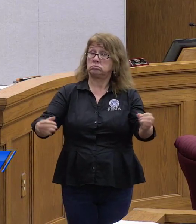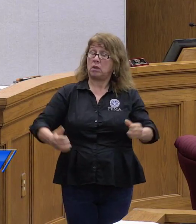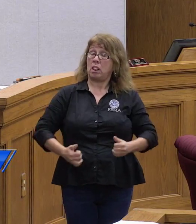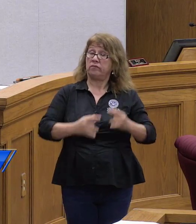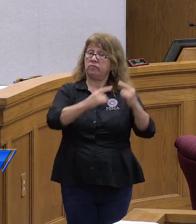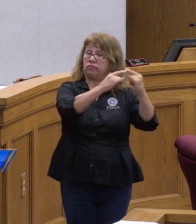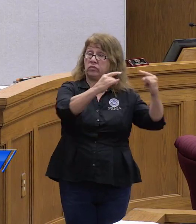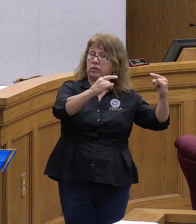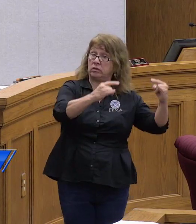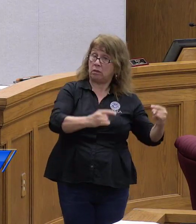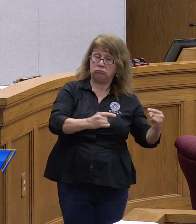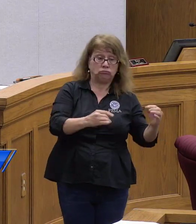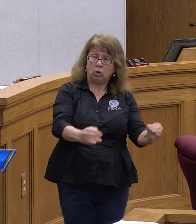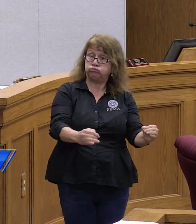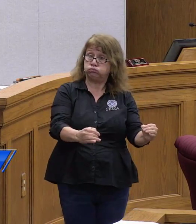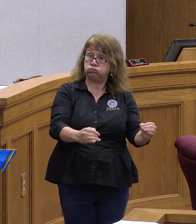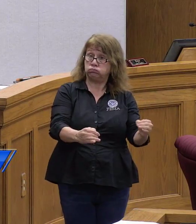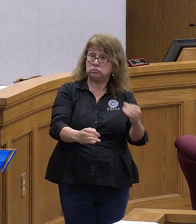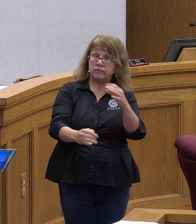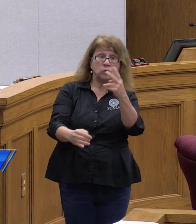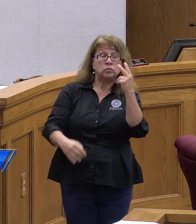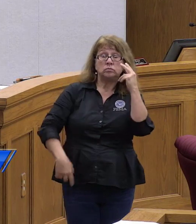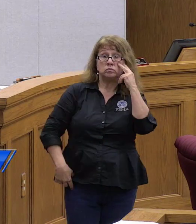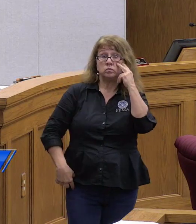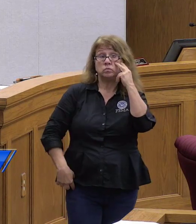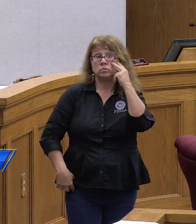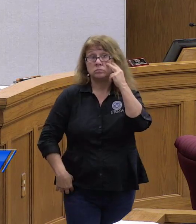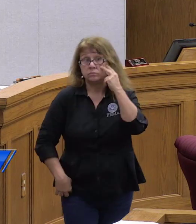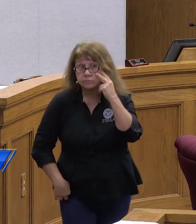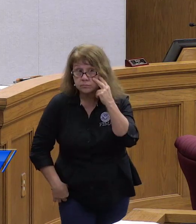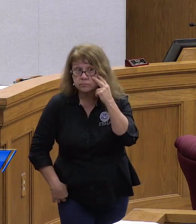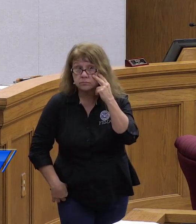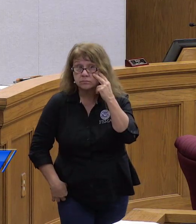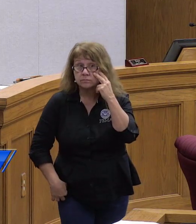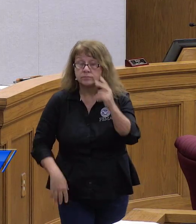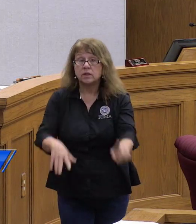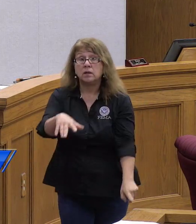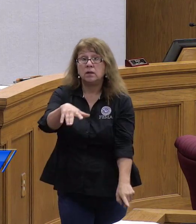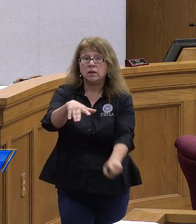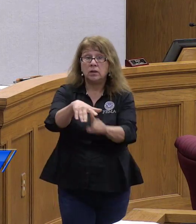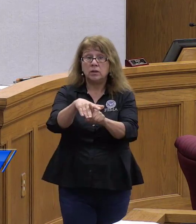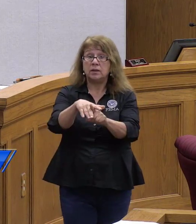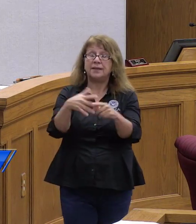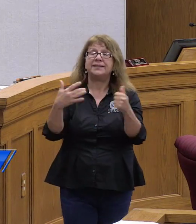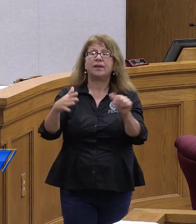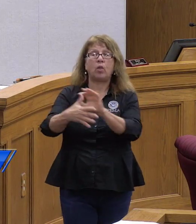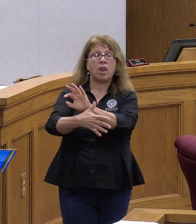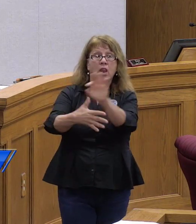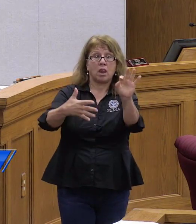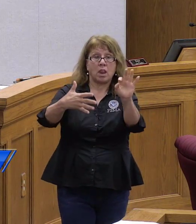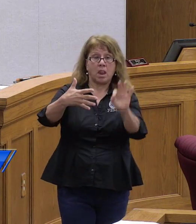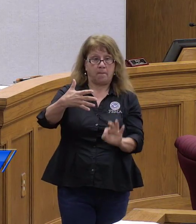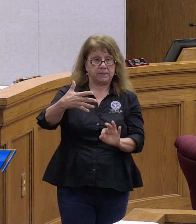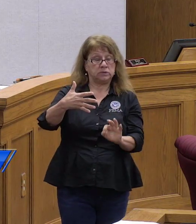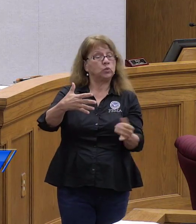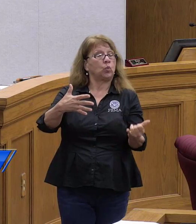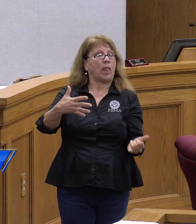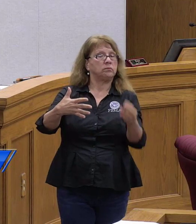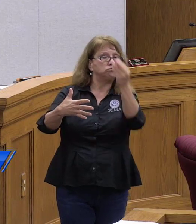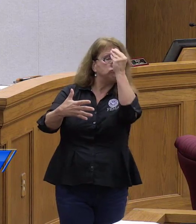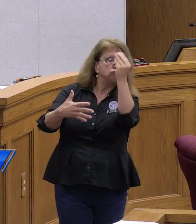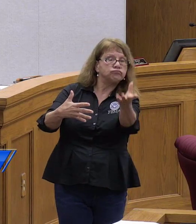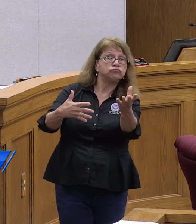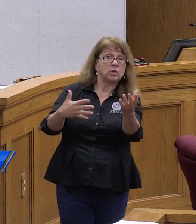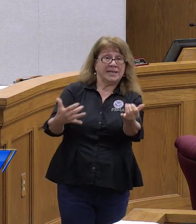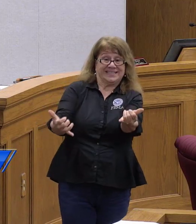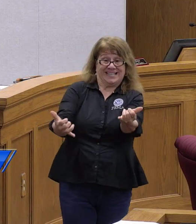I will say again that if that occurs, there are still options to this very day, as I am speaking at